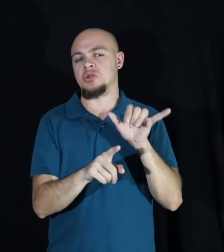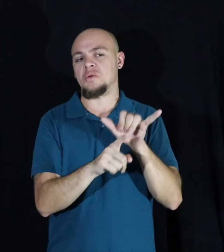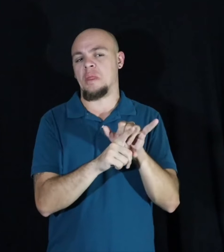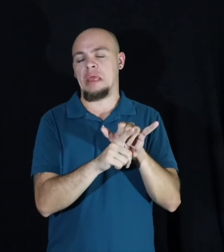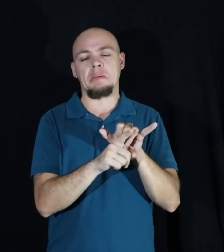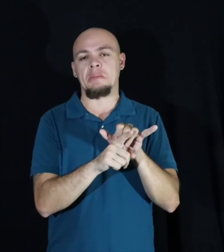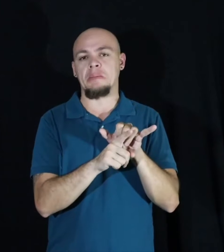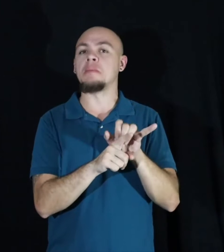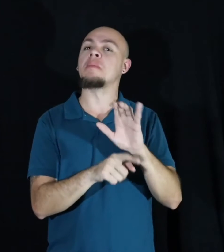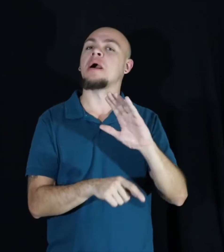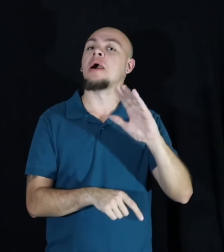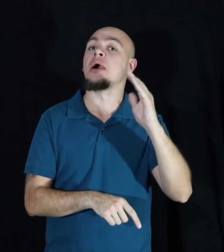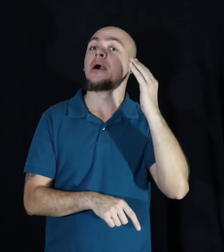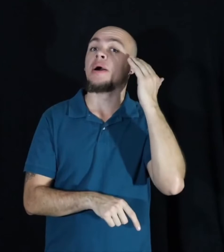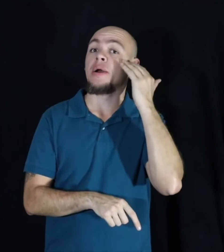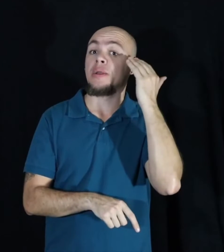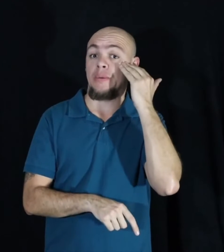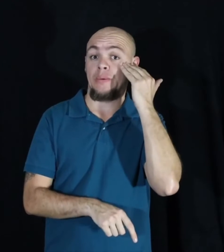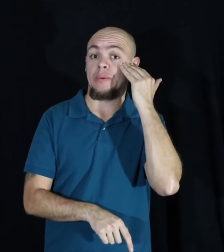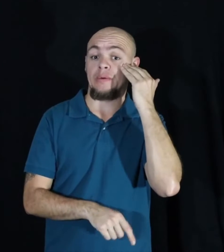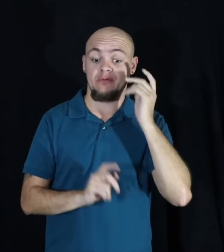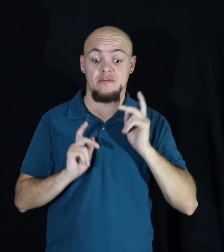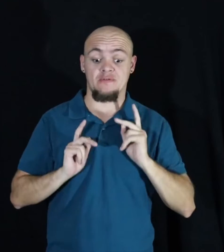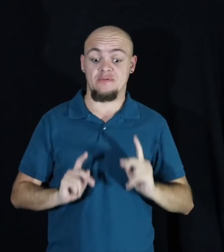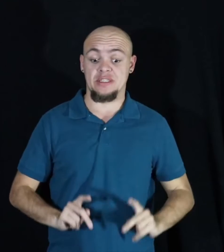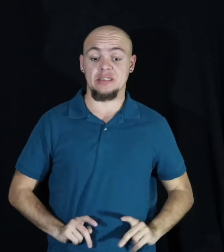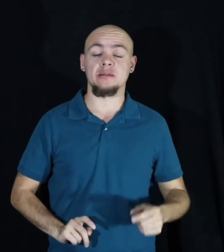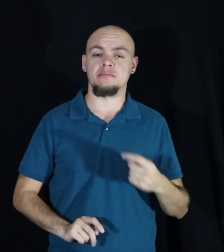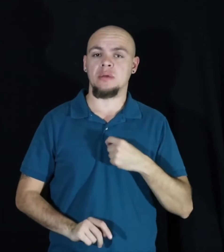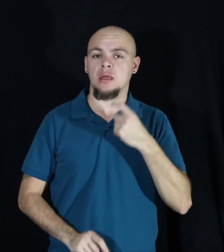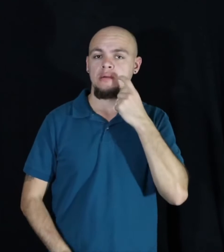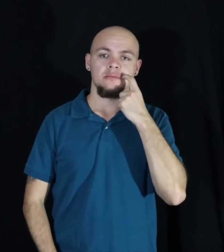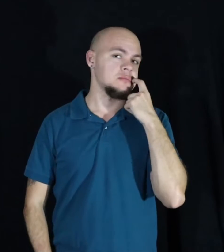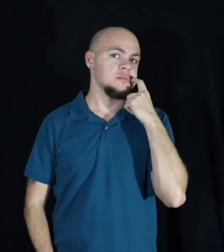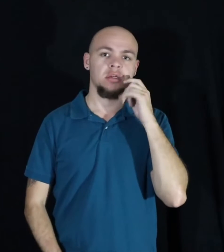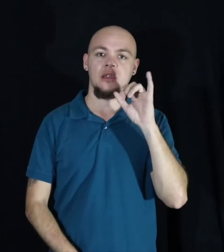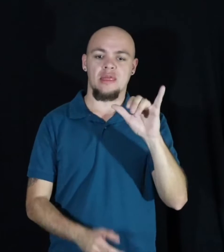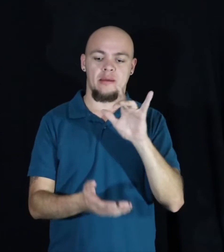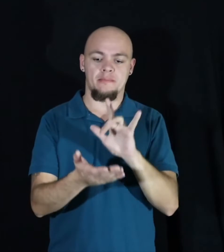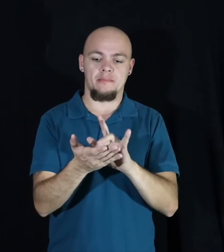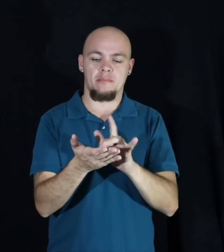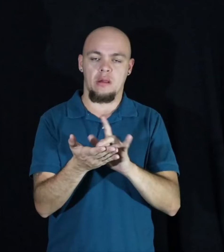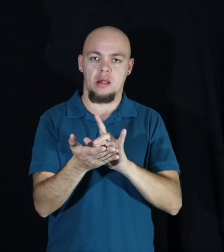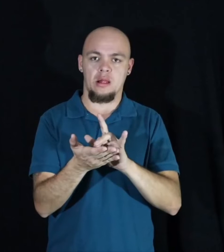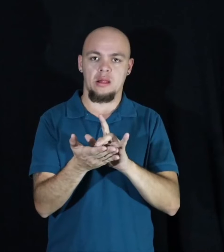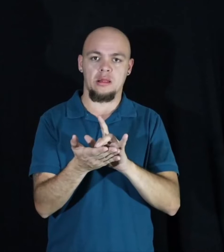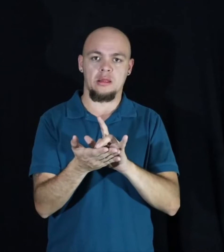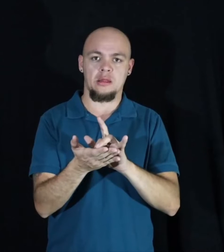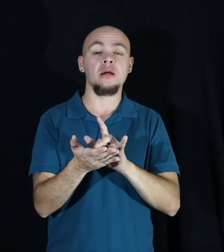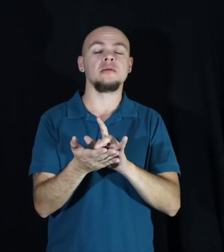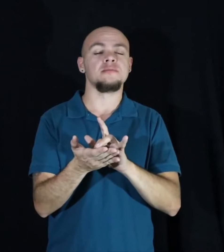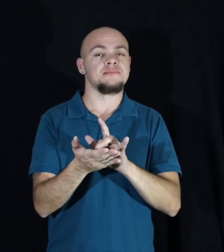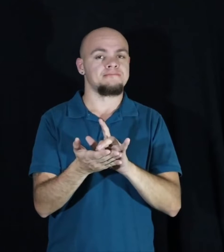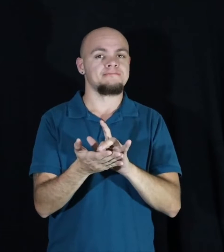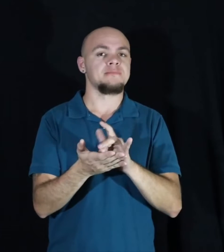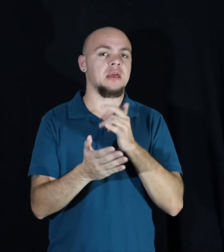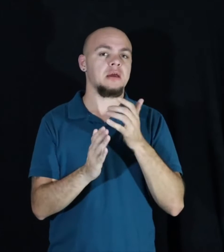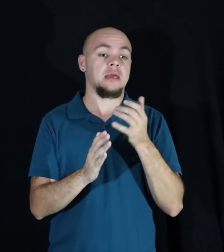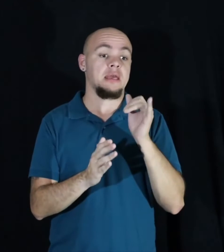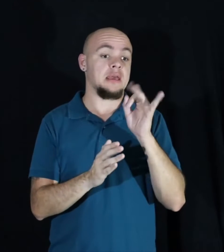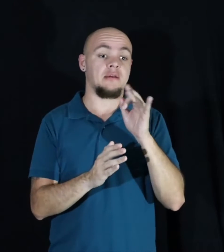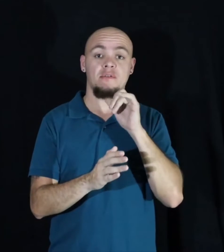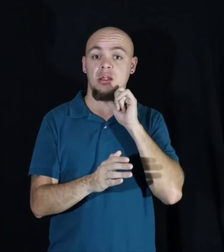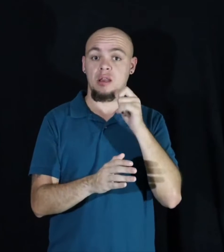knew I was physically addicted to the pain pills, so I was going to be getting sick if I didn't